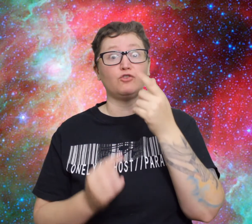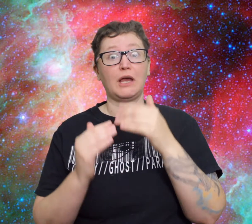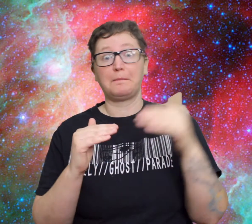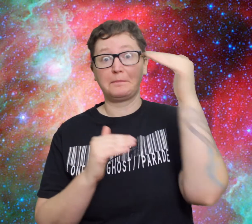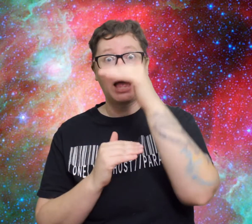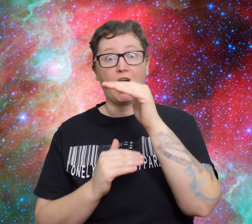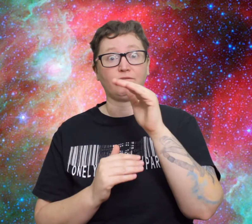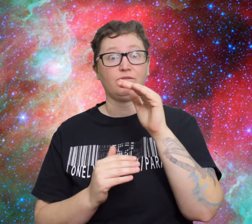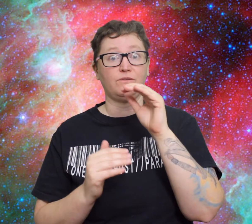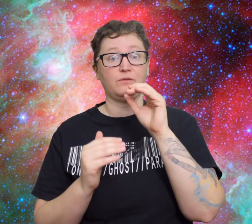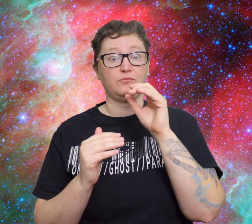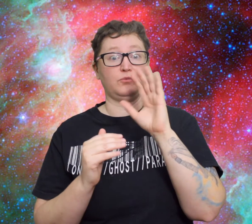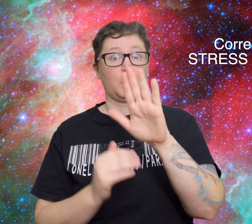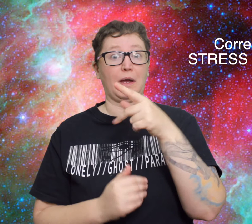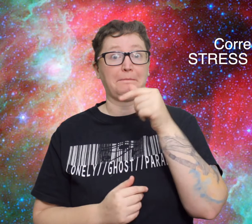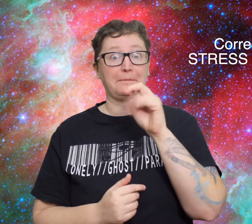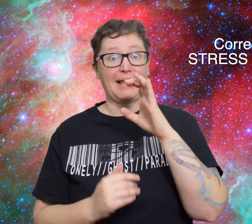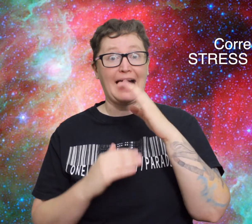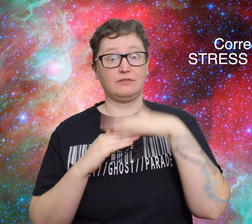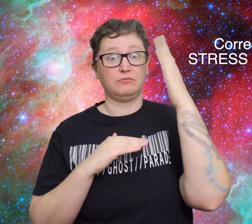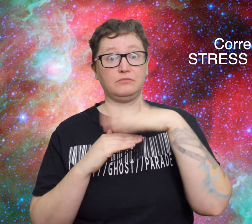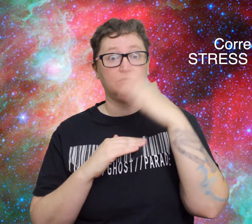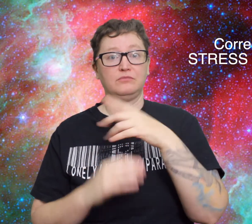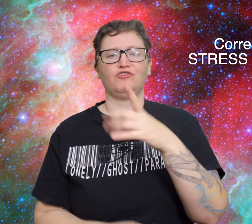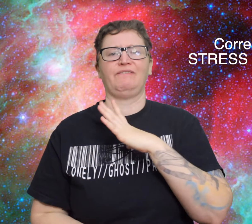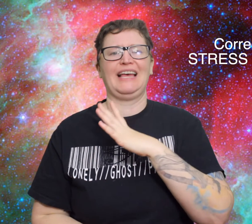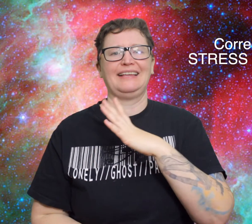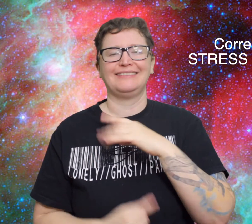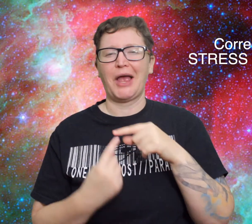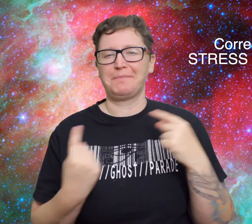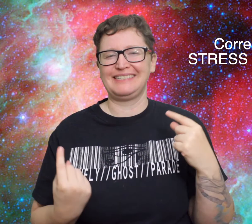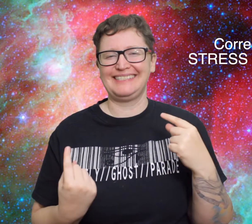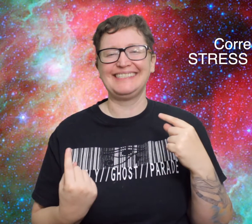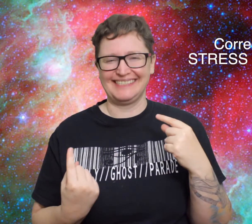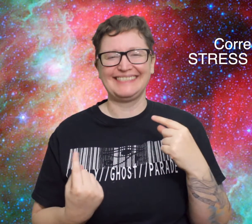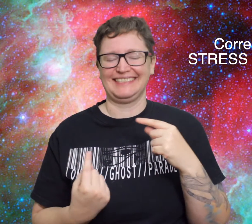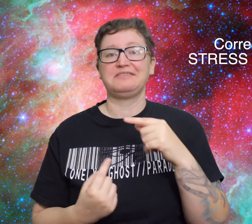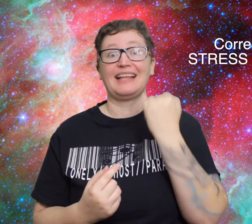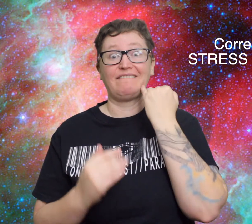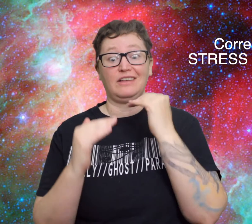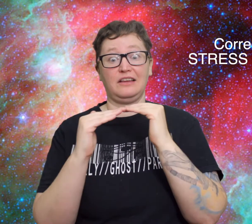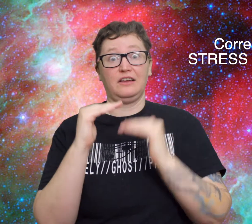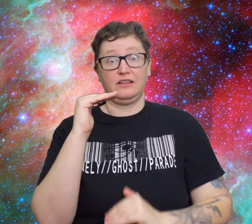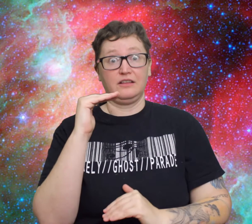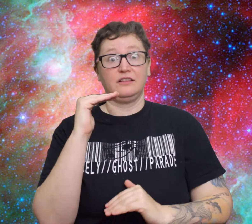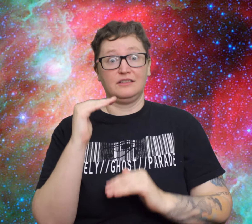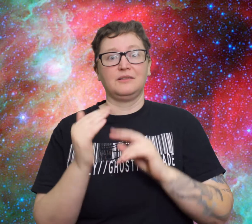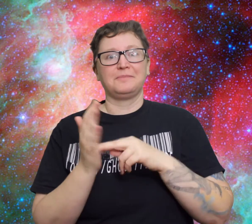to roll and see if you can get above what your panic is, and then you'd be fine. So if you get